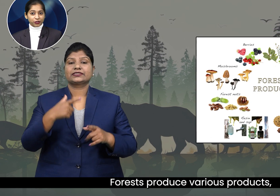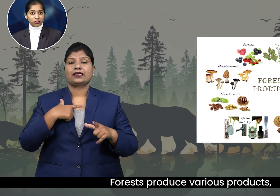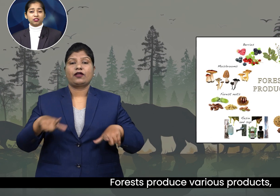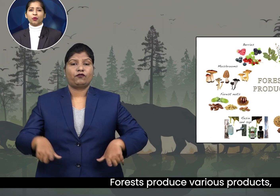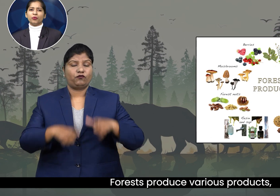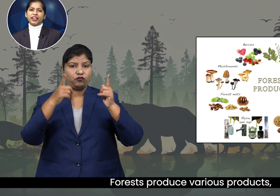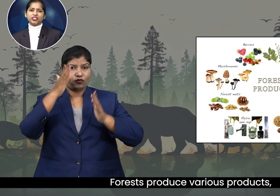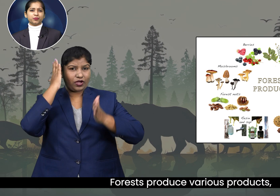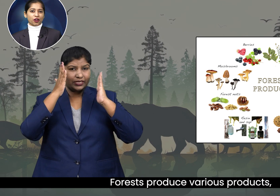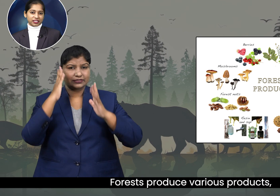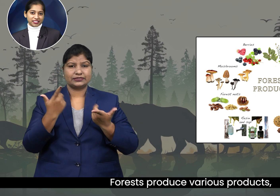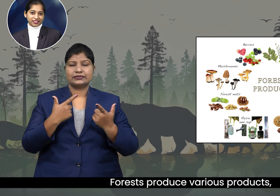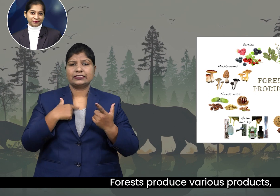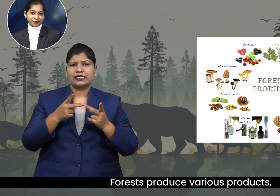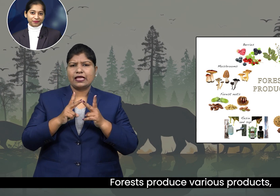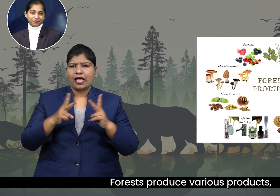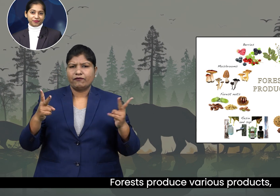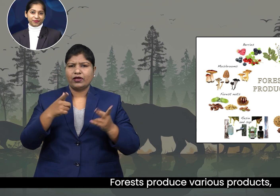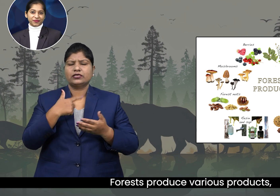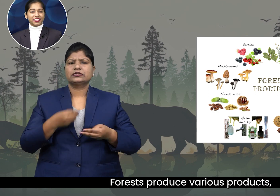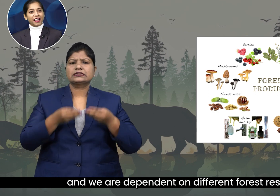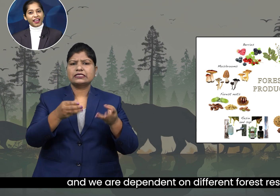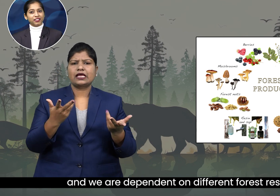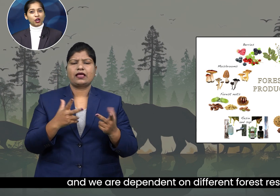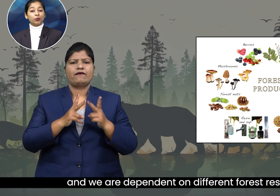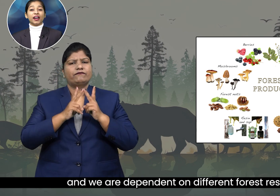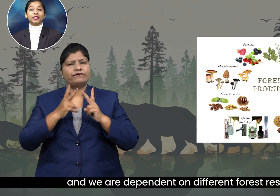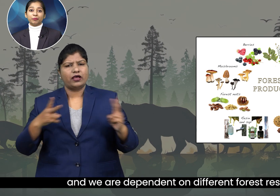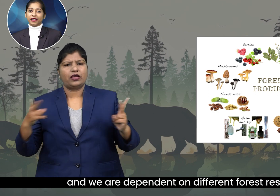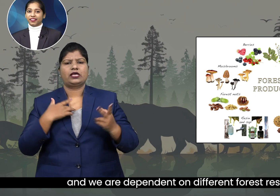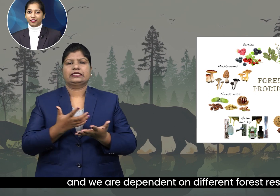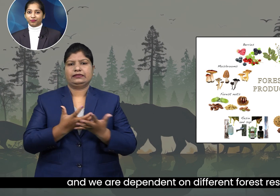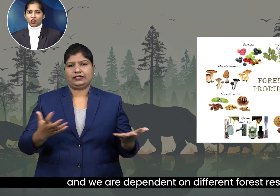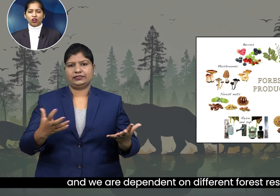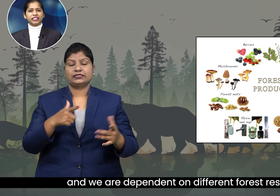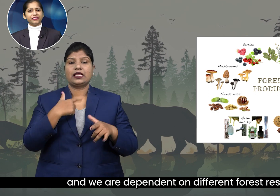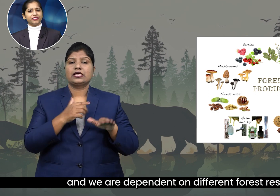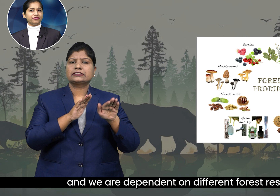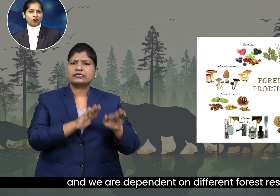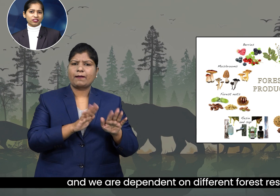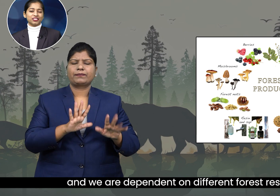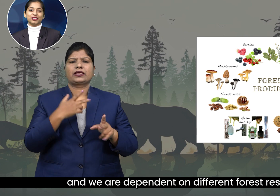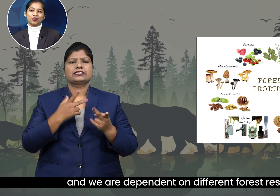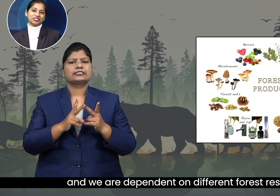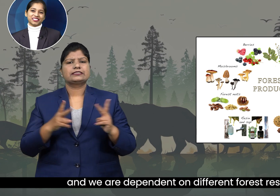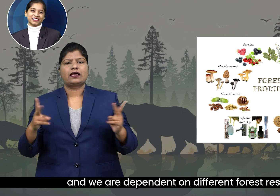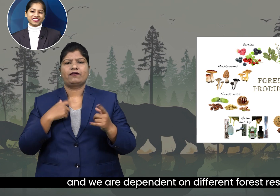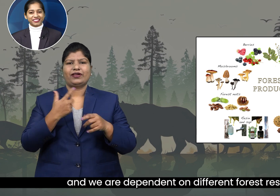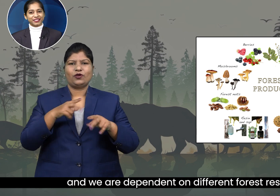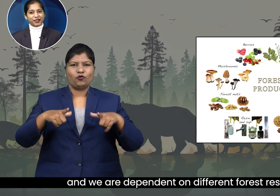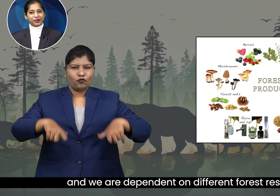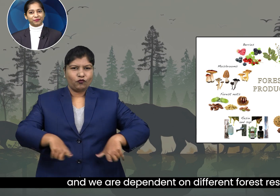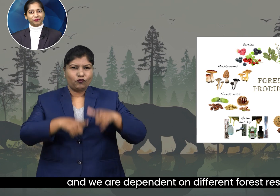Forests produce various products and we are dependent on different forest